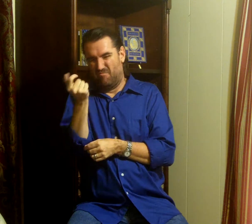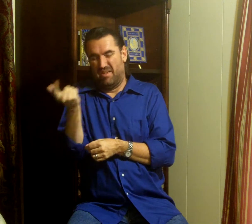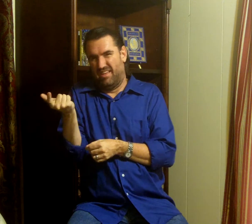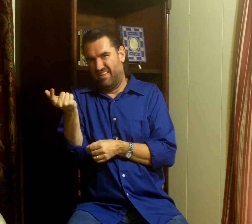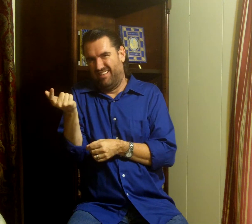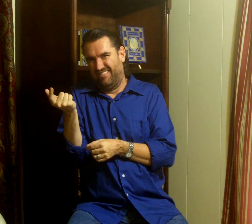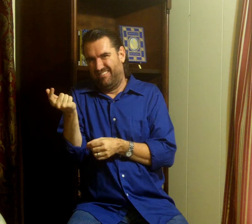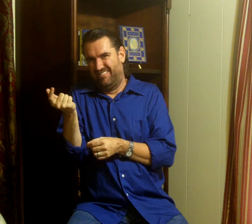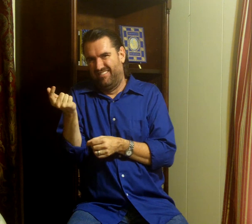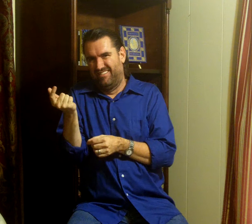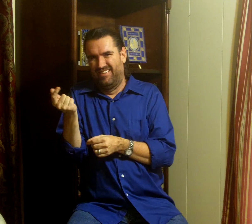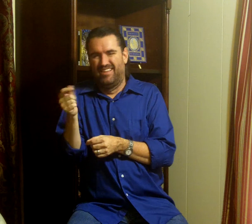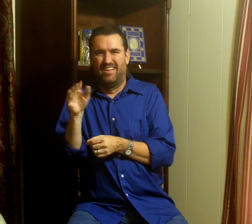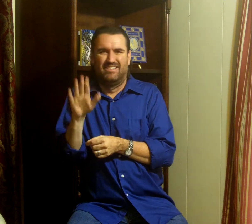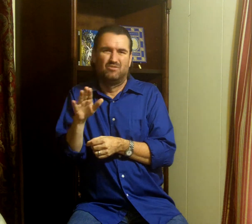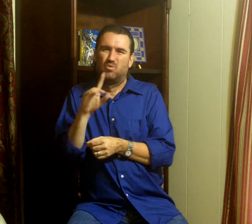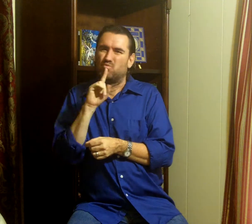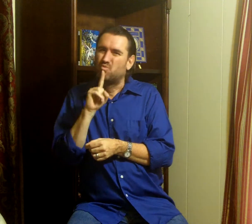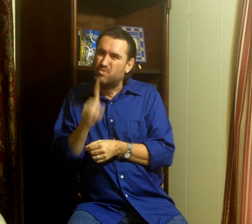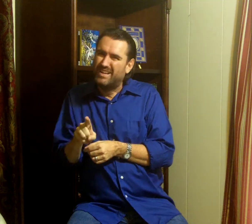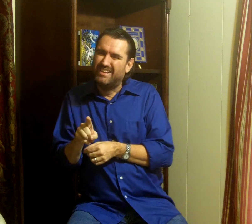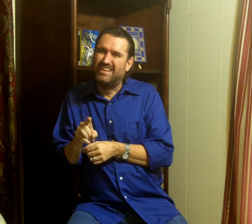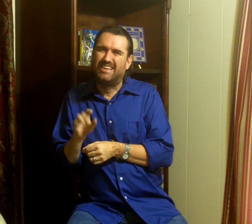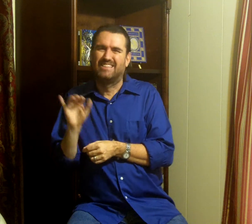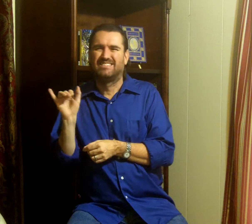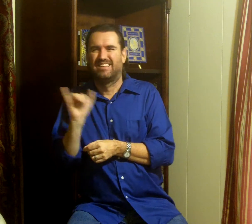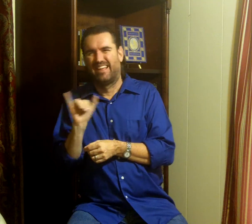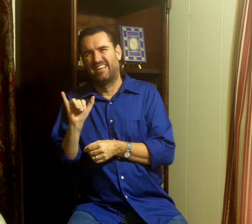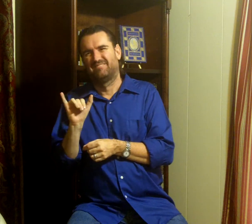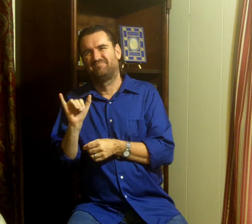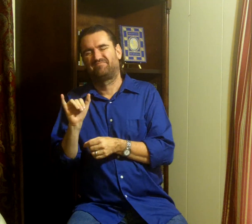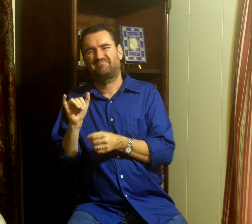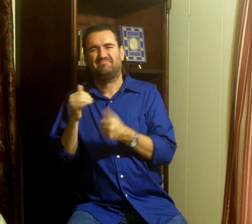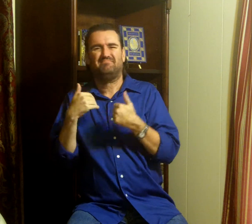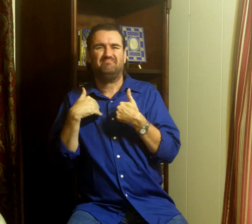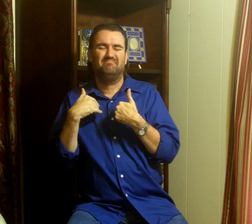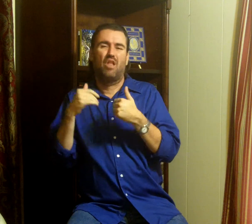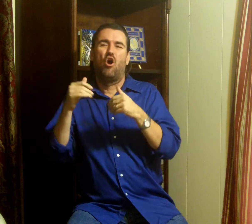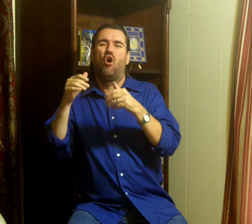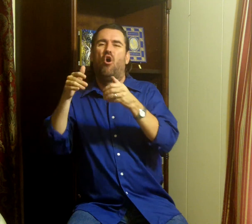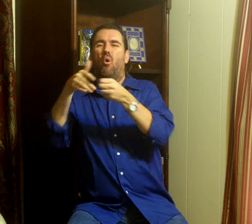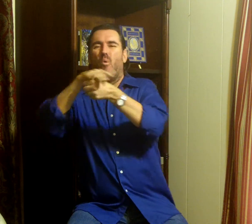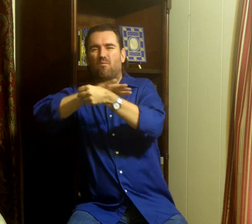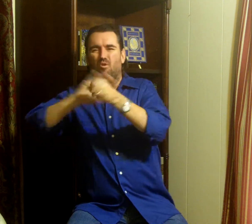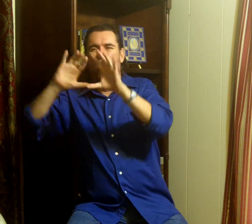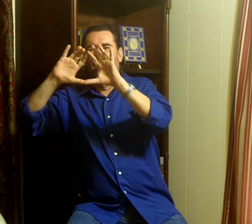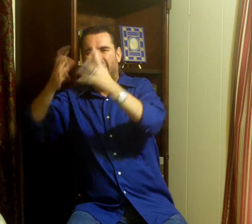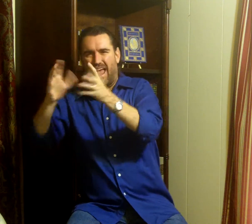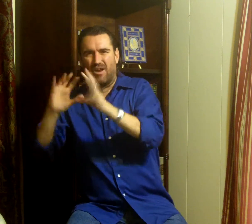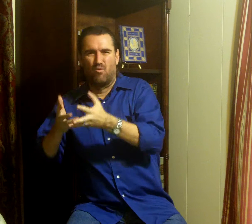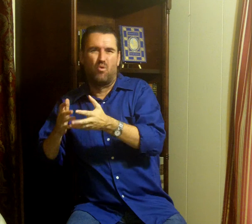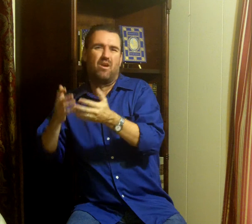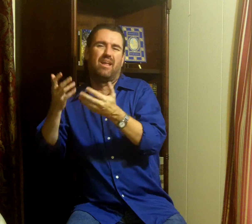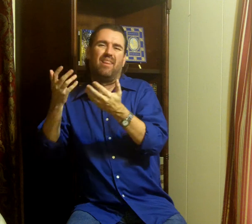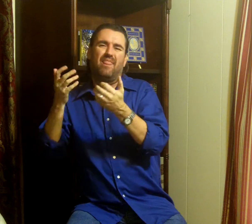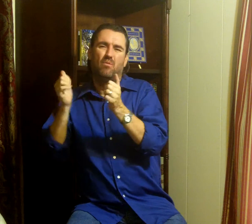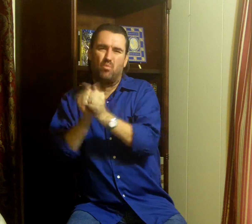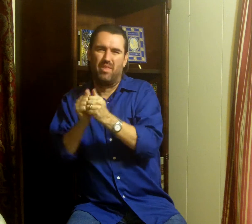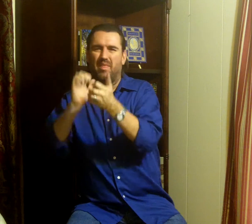that you're going to get from them is more like maybe some categories and and an overall pass-fail rate, but they don't really give